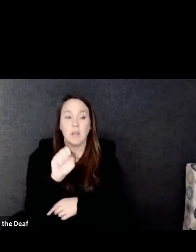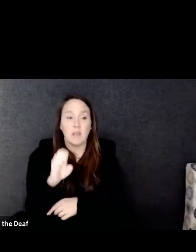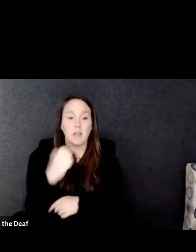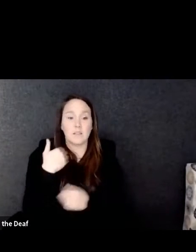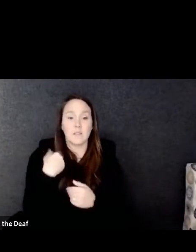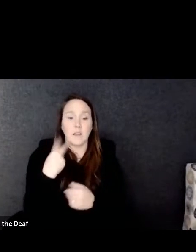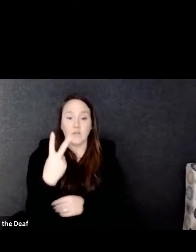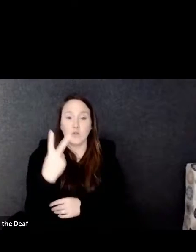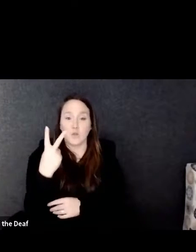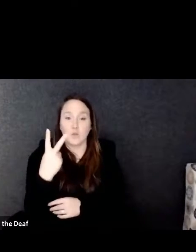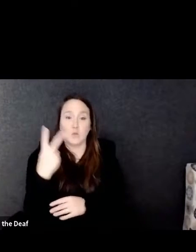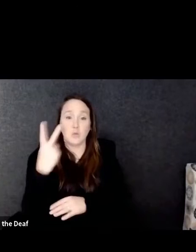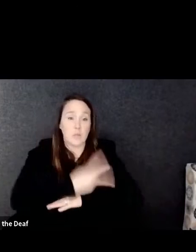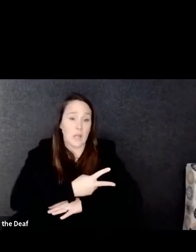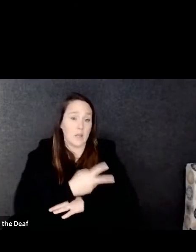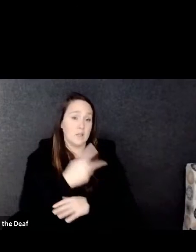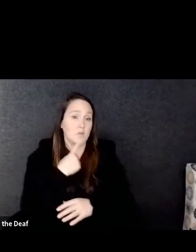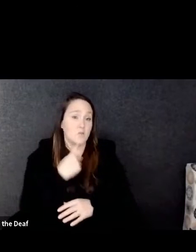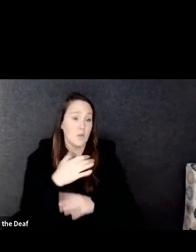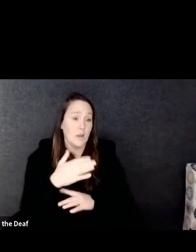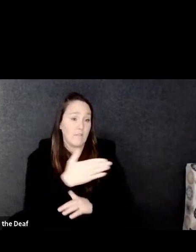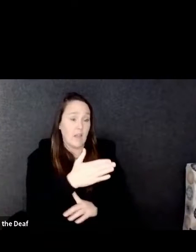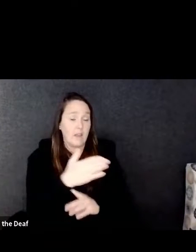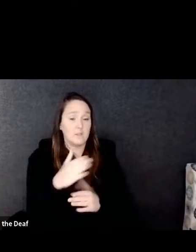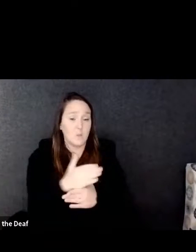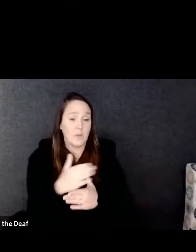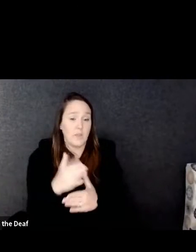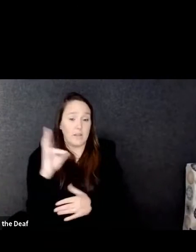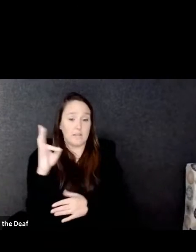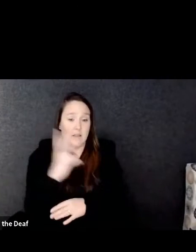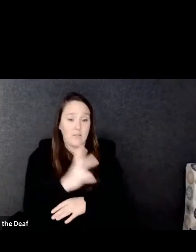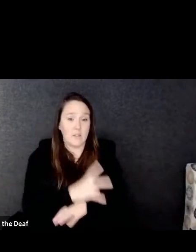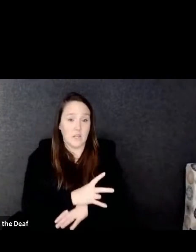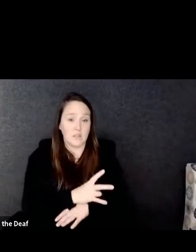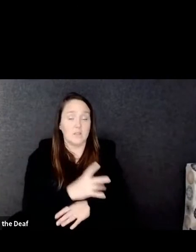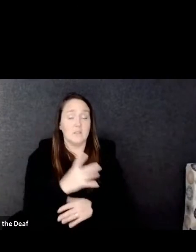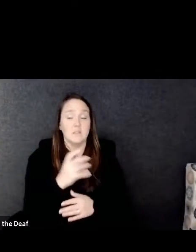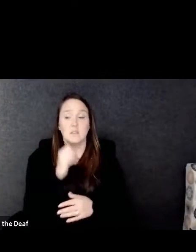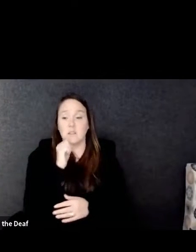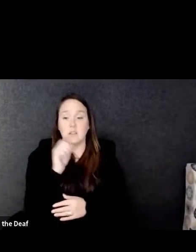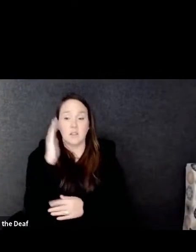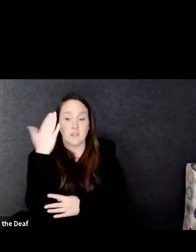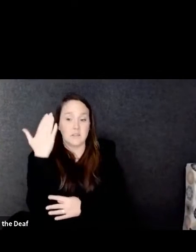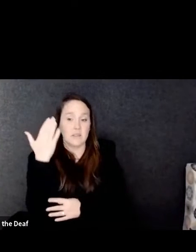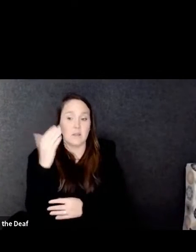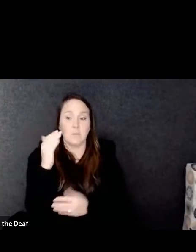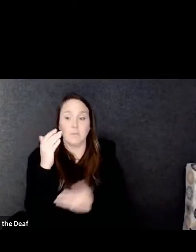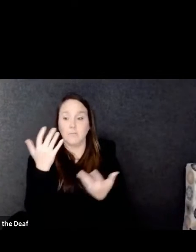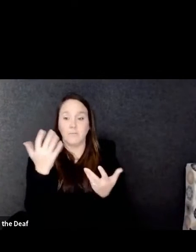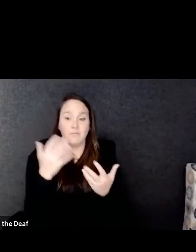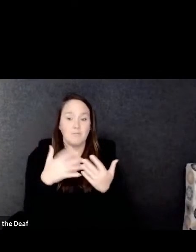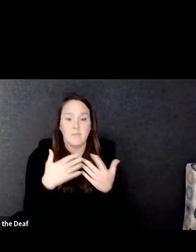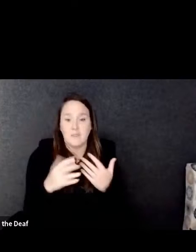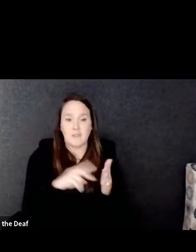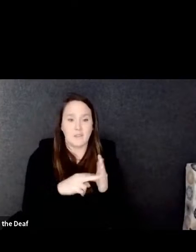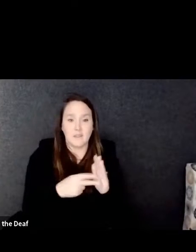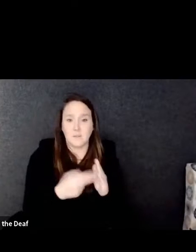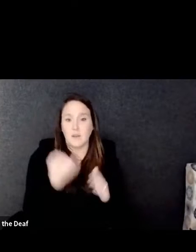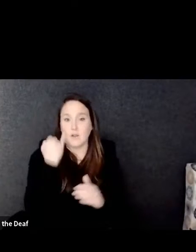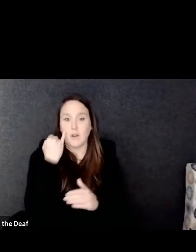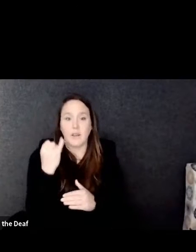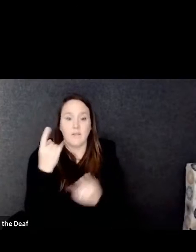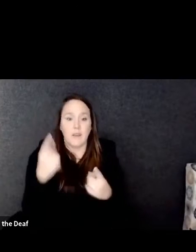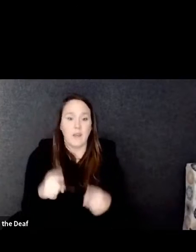red flags consecutively among 7 red flag days. It does not appear to matter whether red flags are occurring